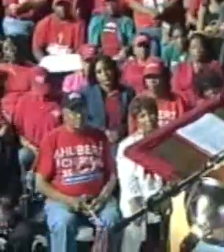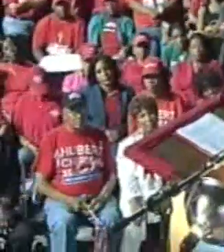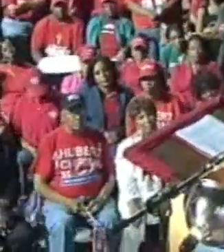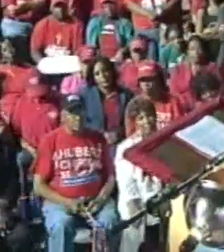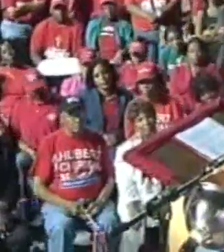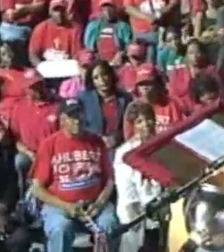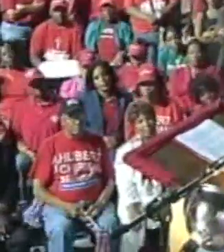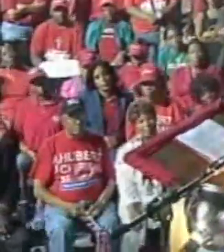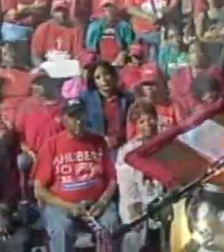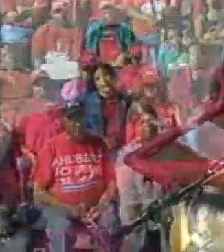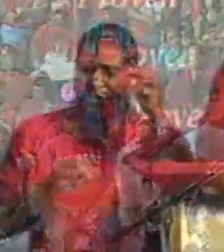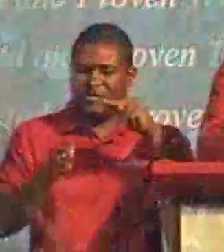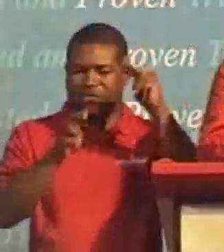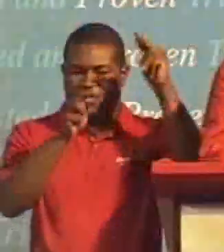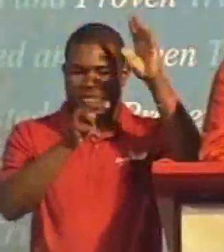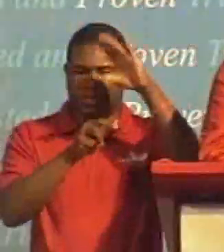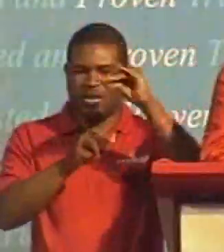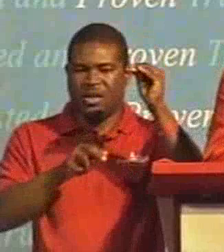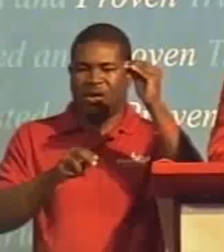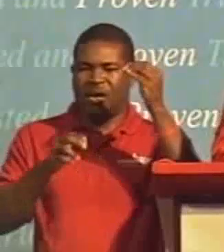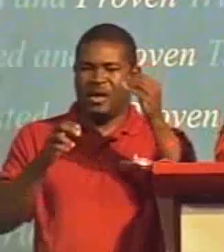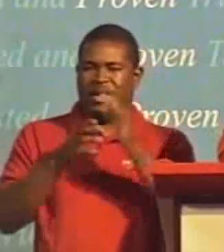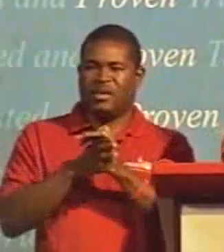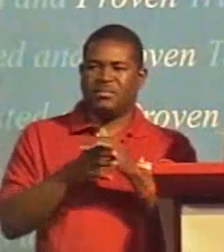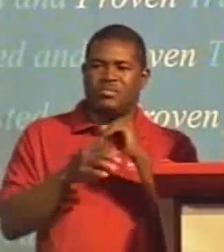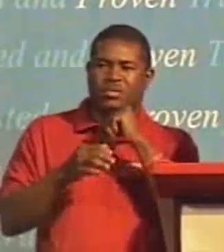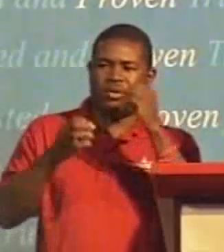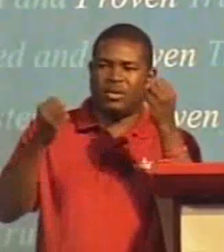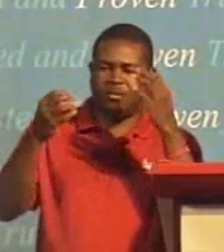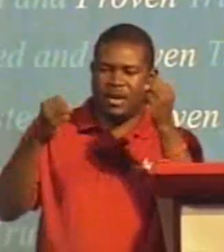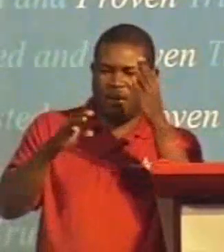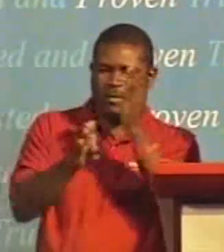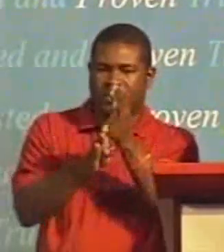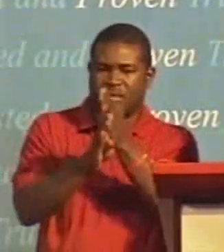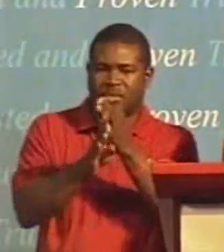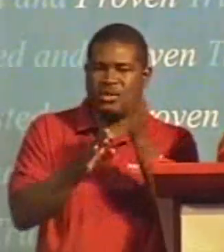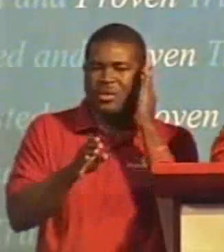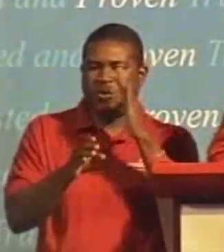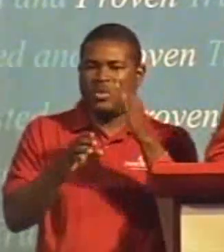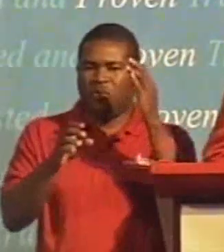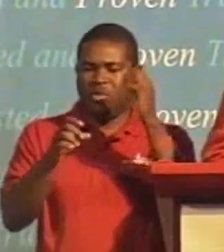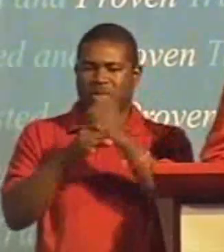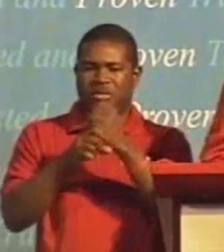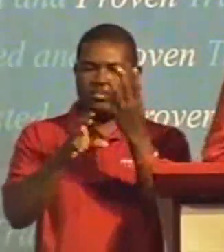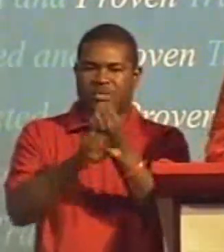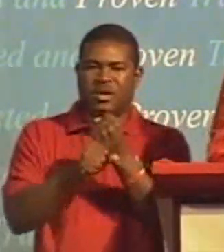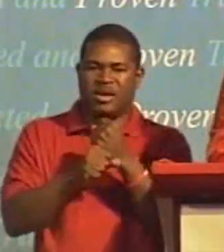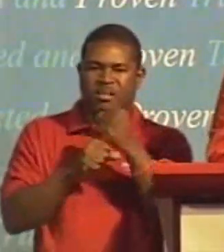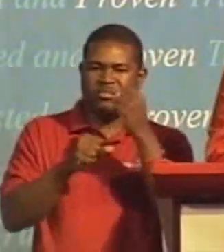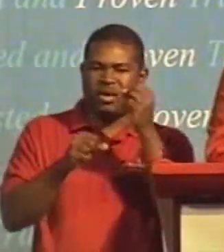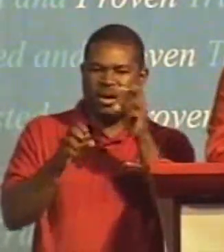those buses will be moving up and down, creating traffic havoc in your neighborhood.